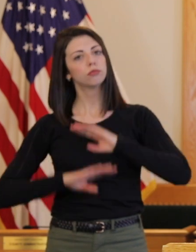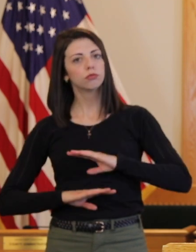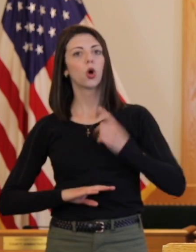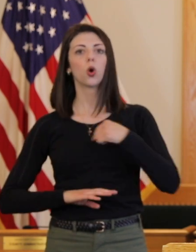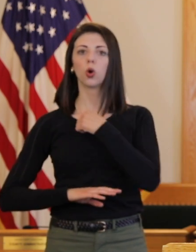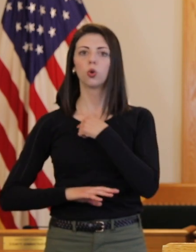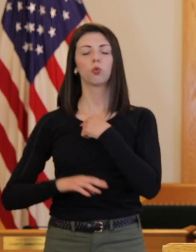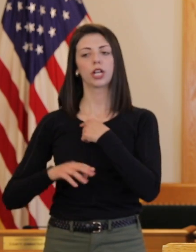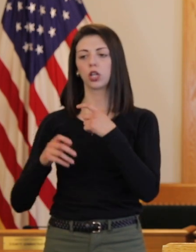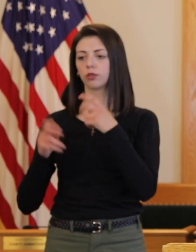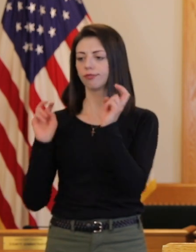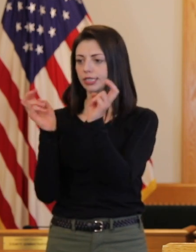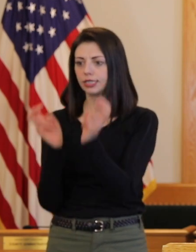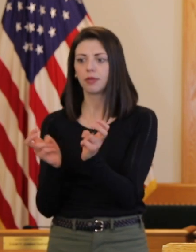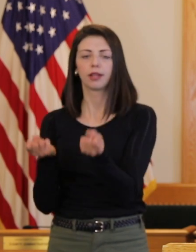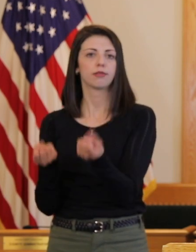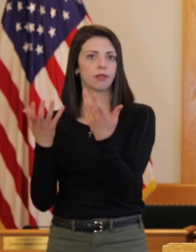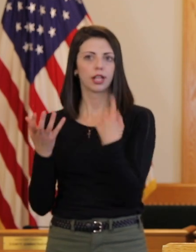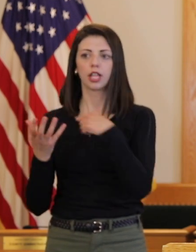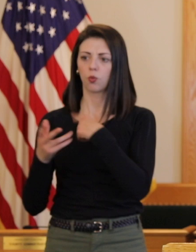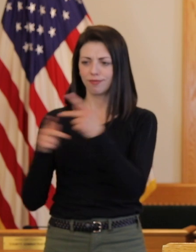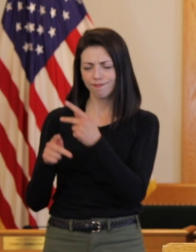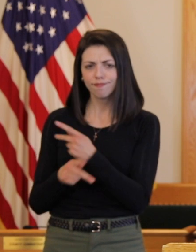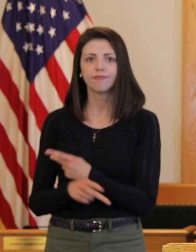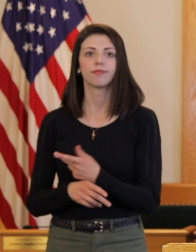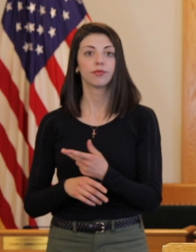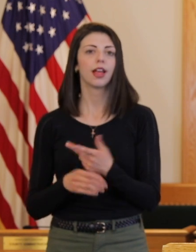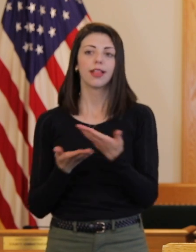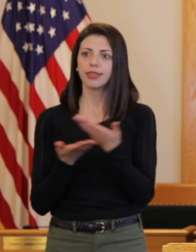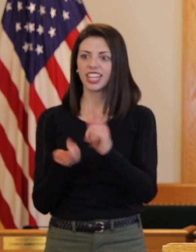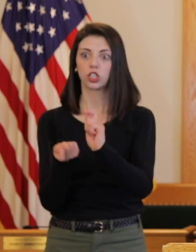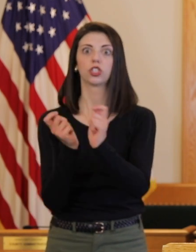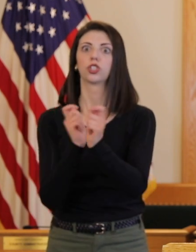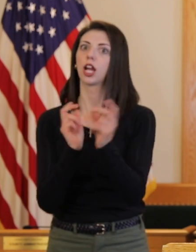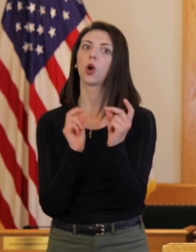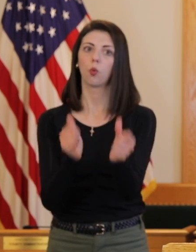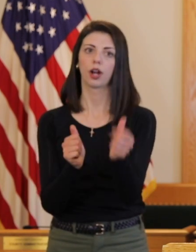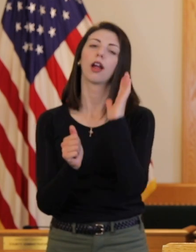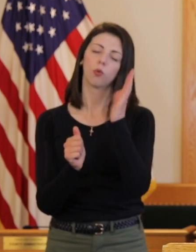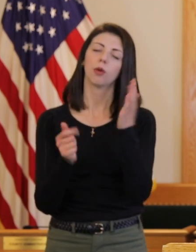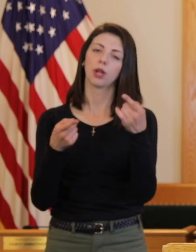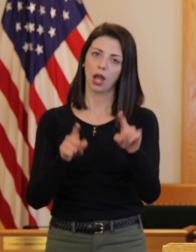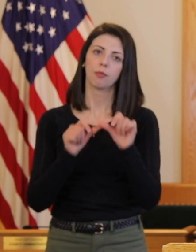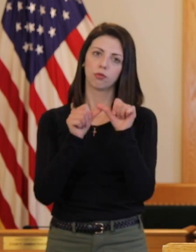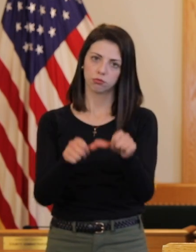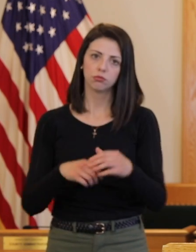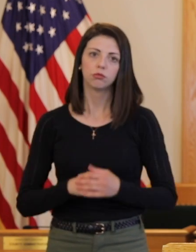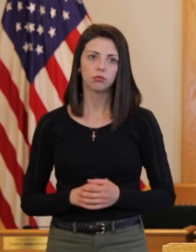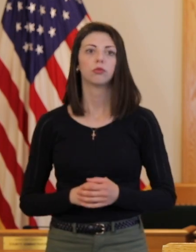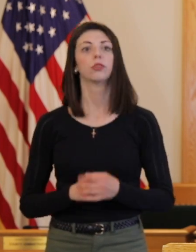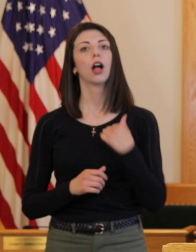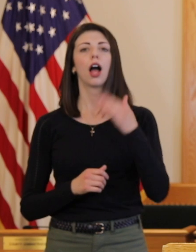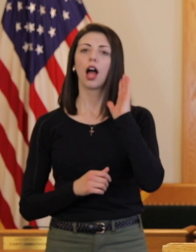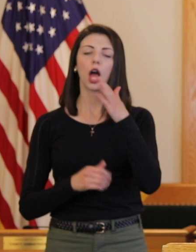brought to our attention. Things are evolving quickly, and we expect this will continue for some time to come. I will continue to keep